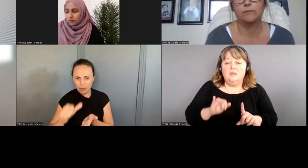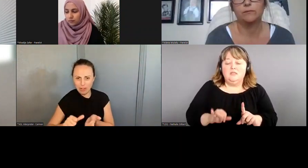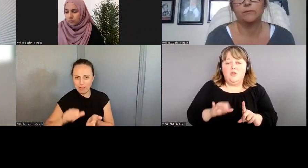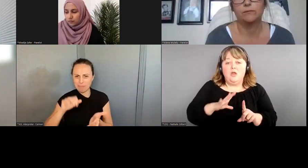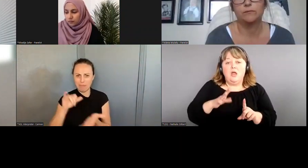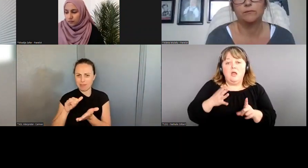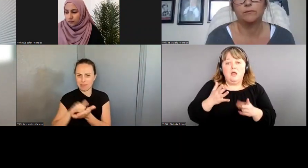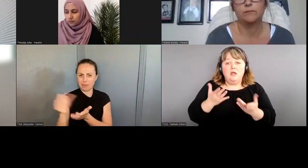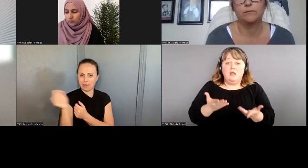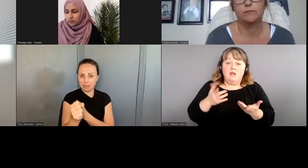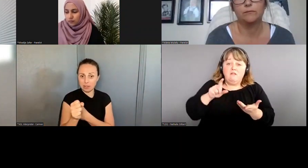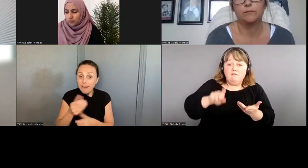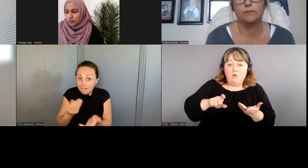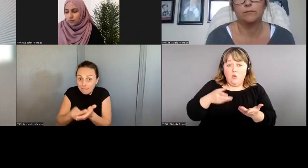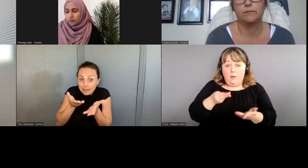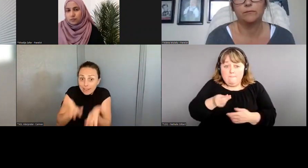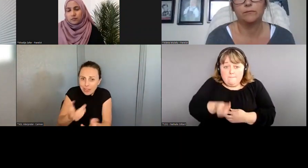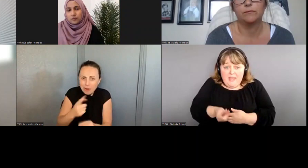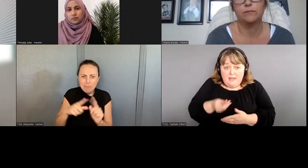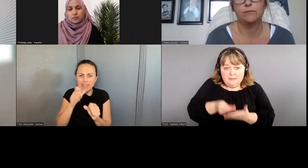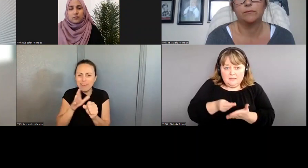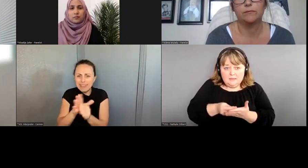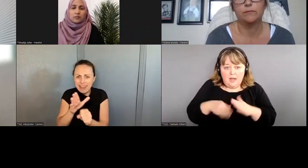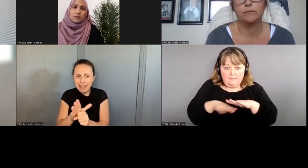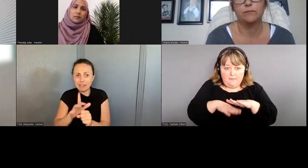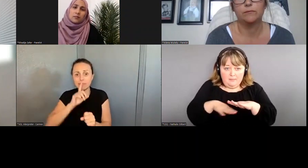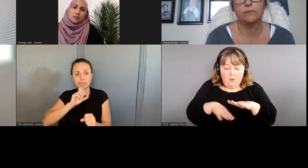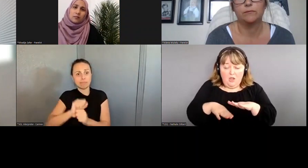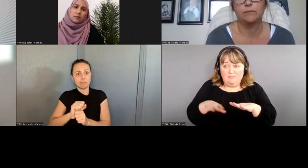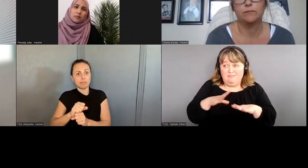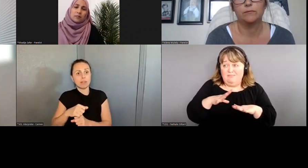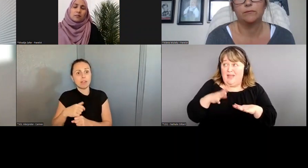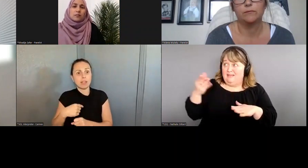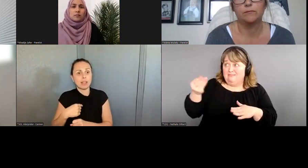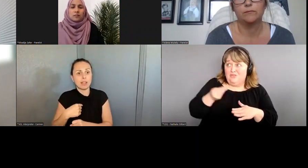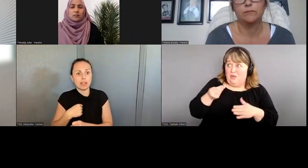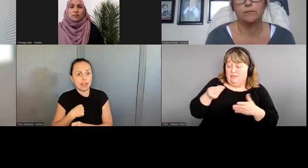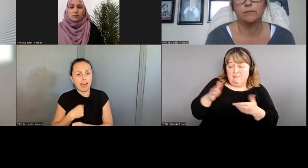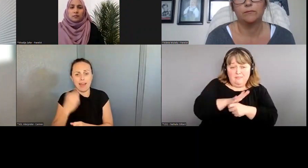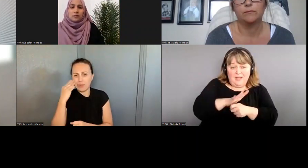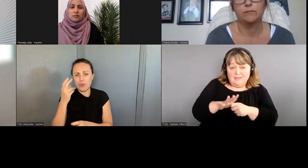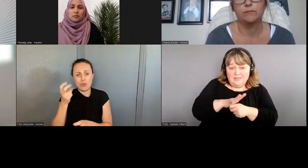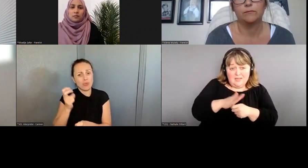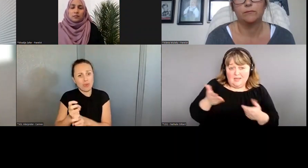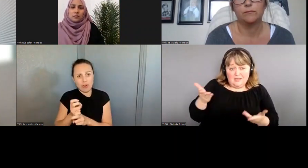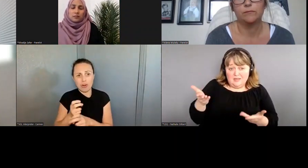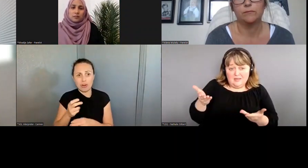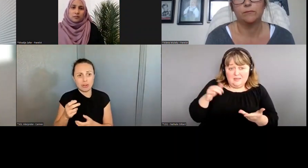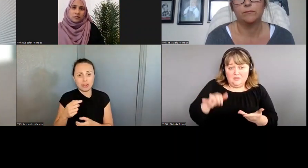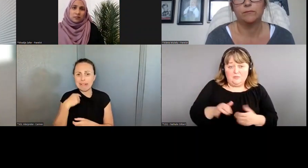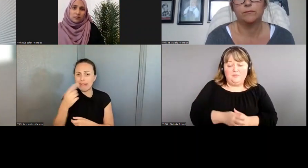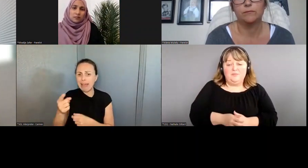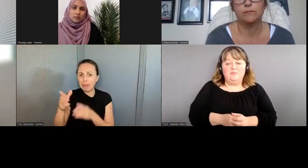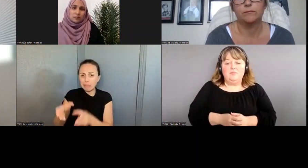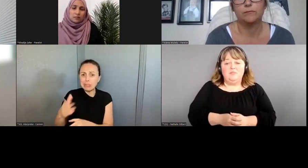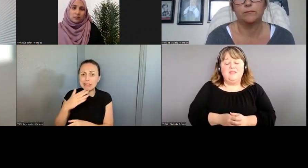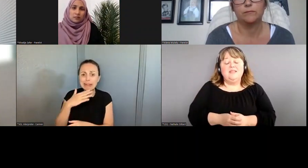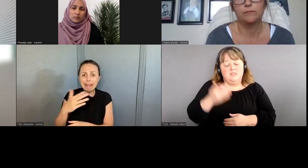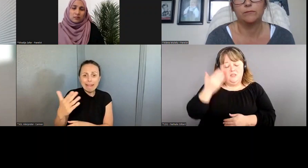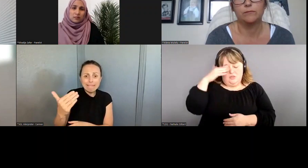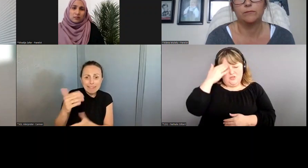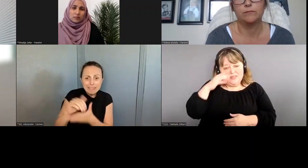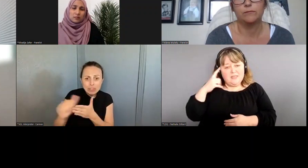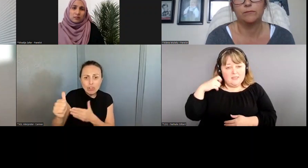that, even though the funding is there. So really, I as a parent know how hard it is to tell someone, come and get $15 or $17 to